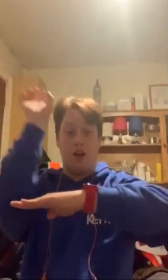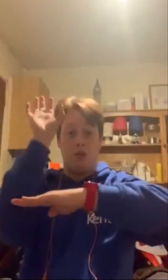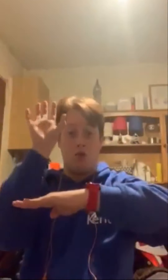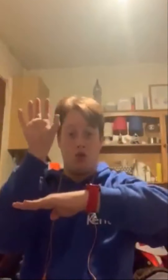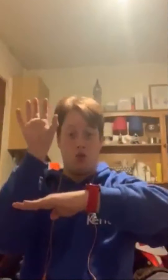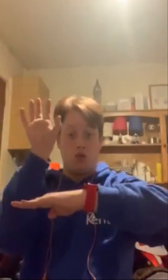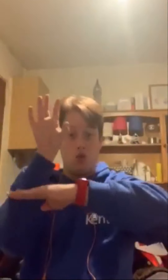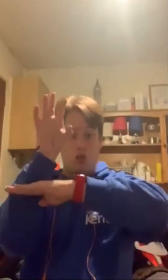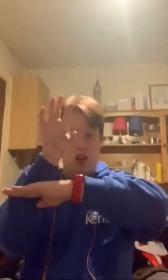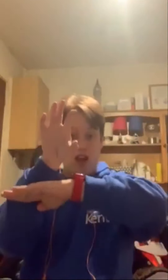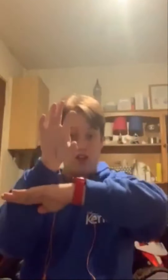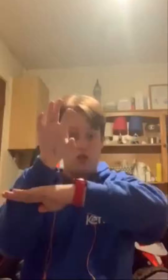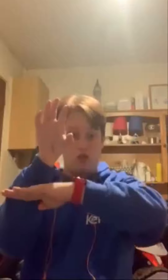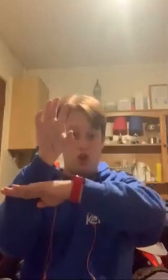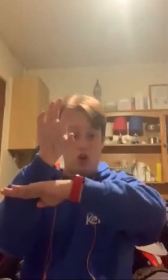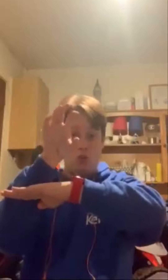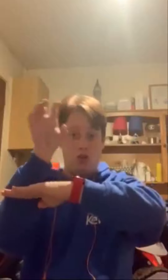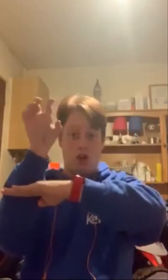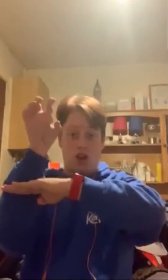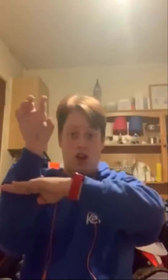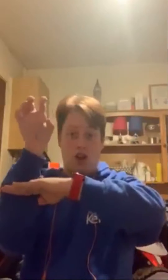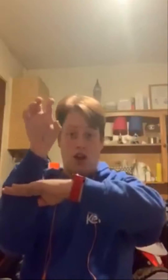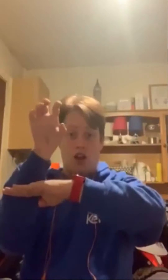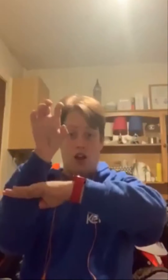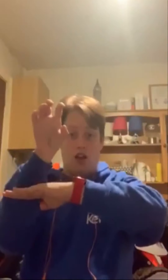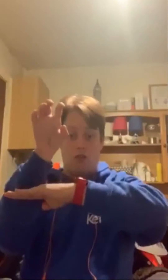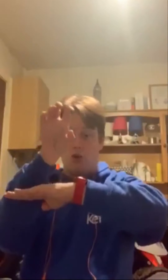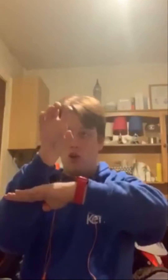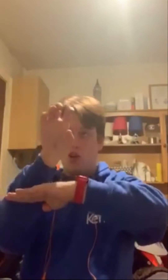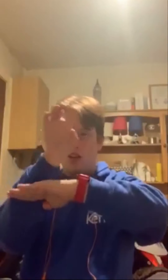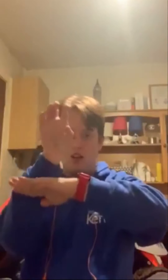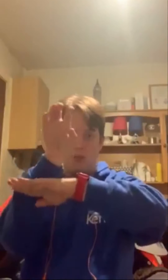put your dominant hand on top, and put it like in the middle.